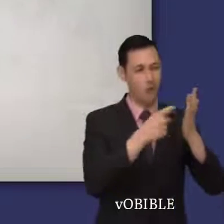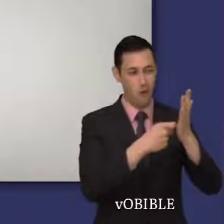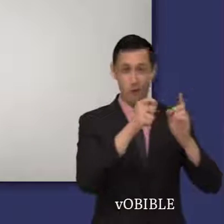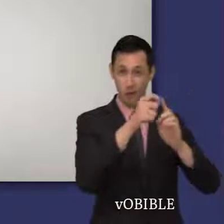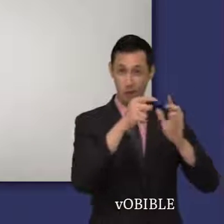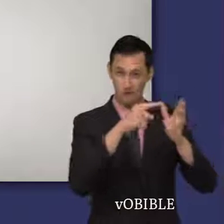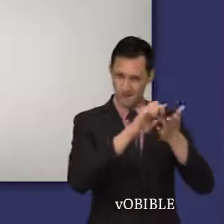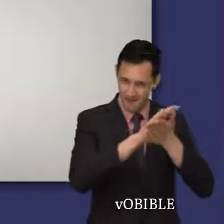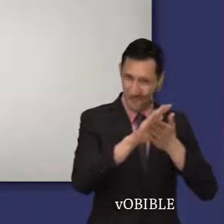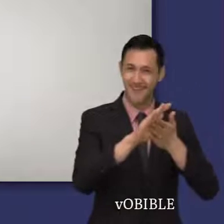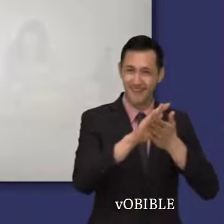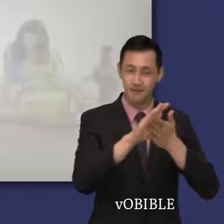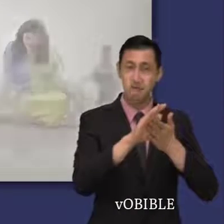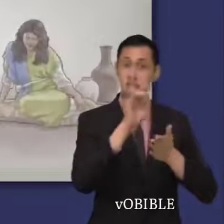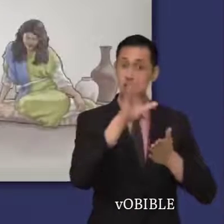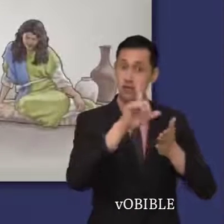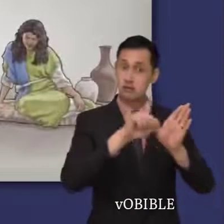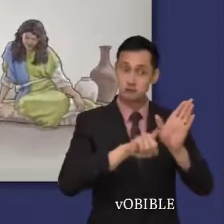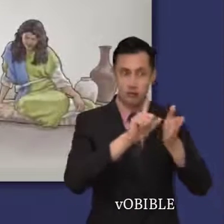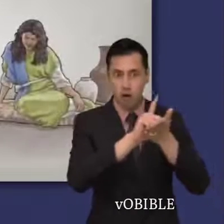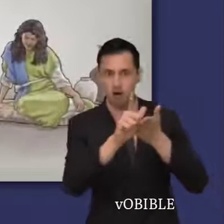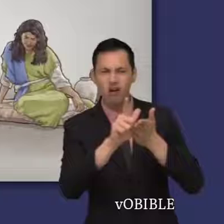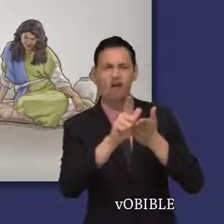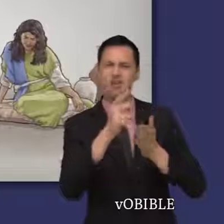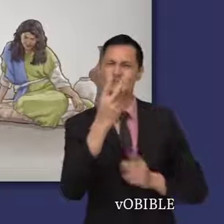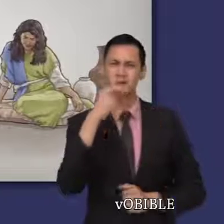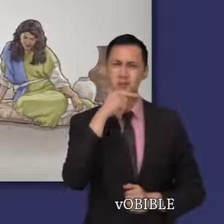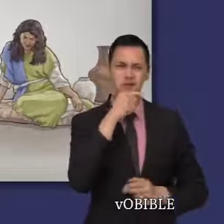Some 10 years later, both sons also die.